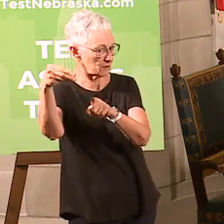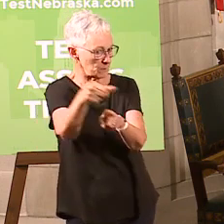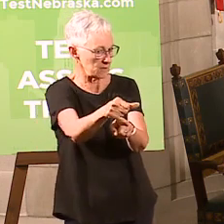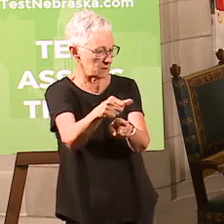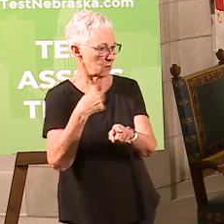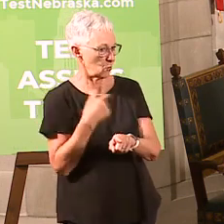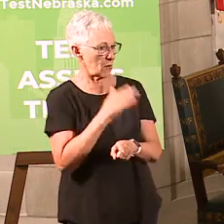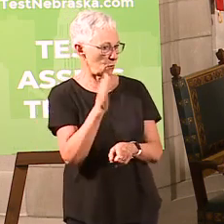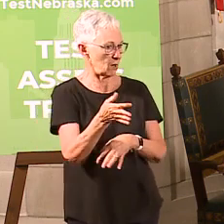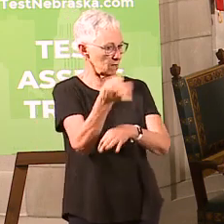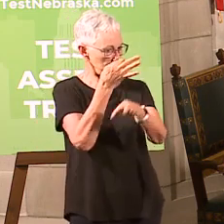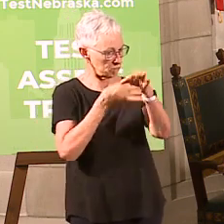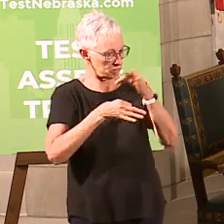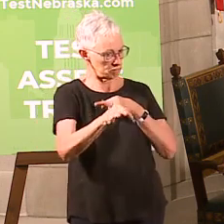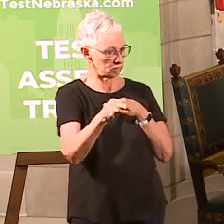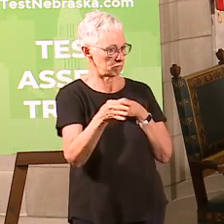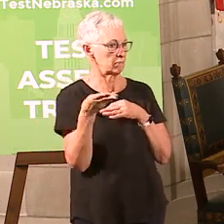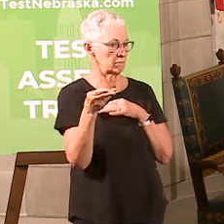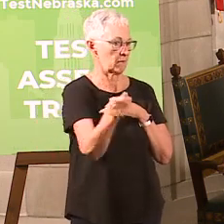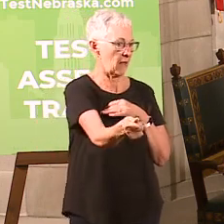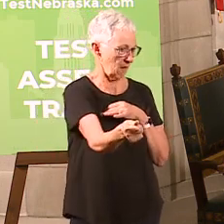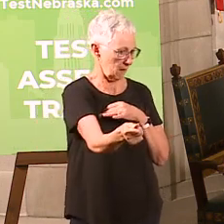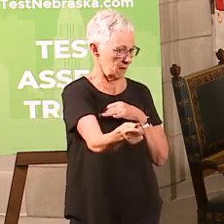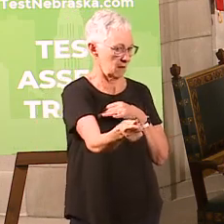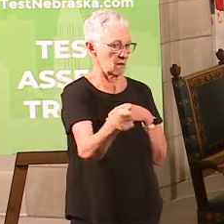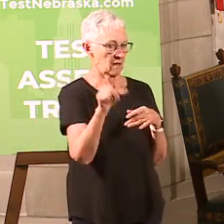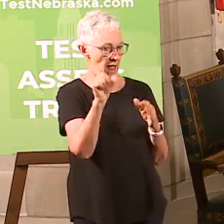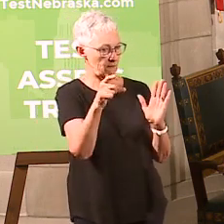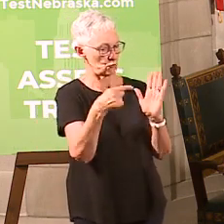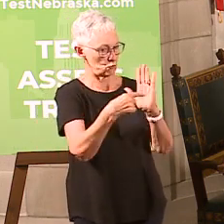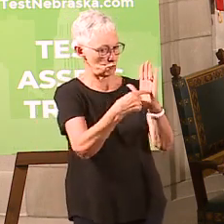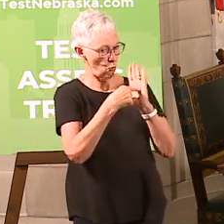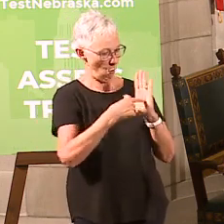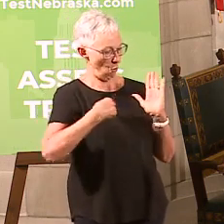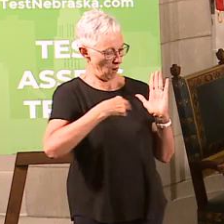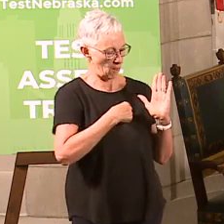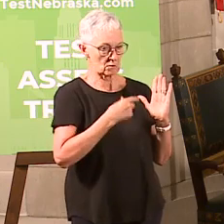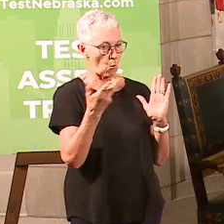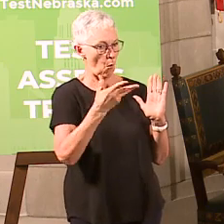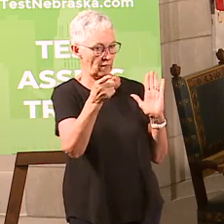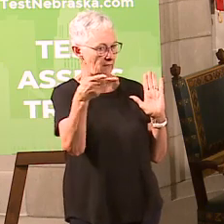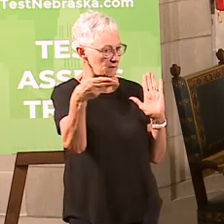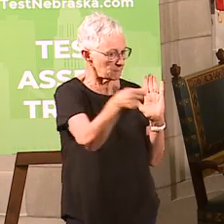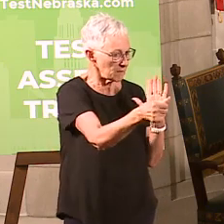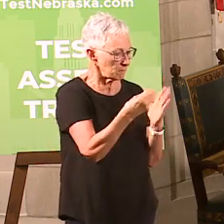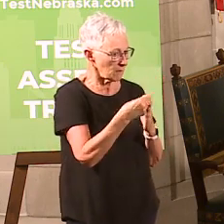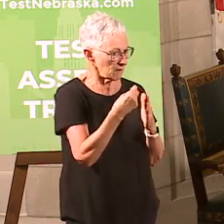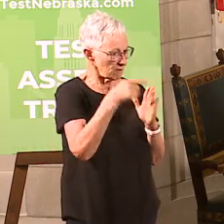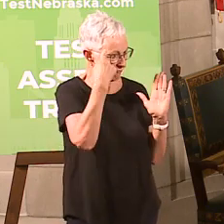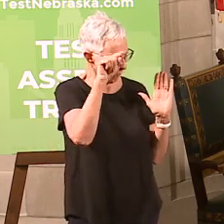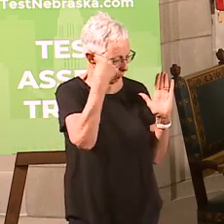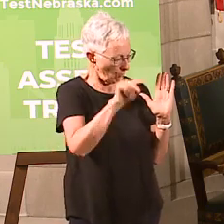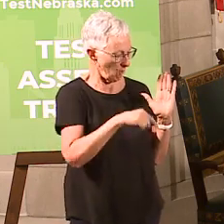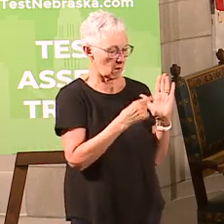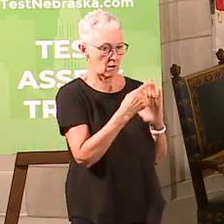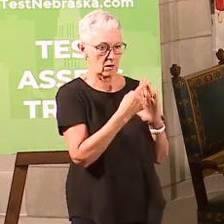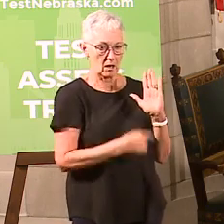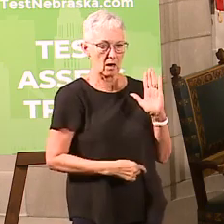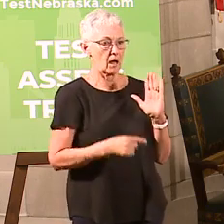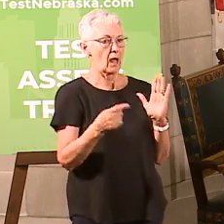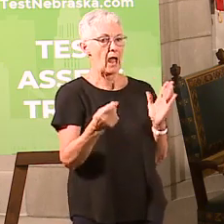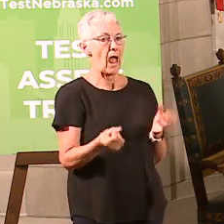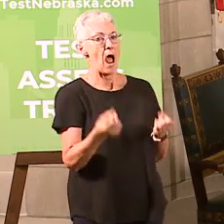to show us those expenses and document them. And then we'll have kind of a better idea of what their costs are going to be on a run rate